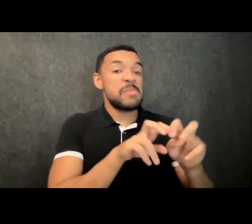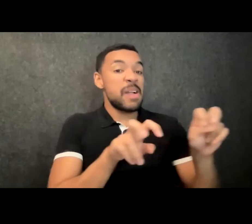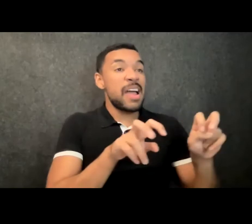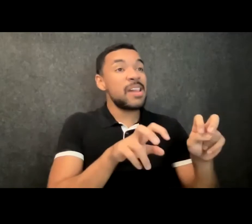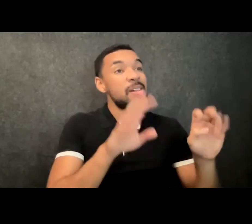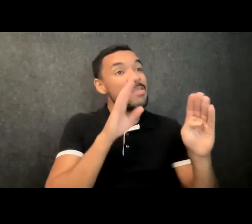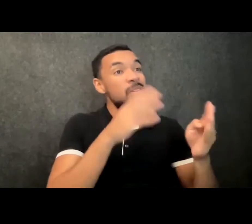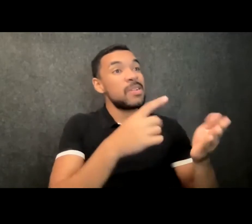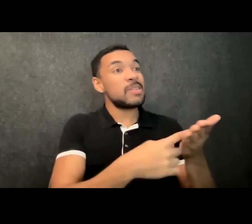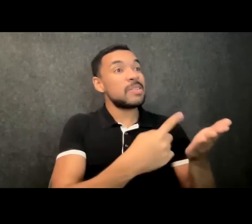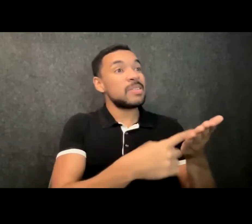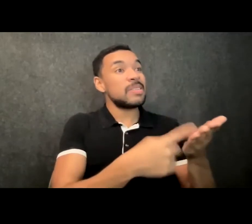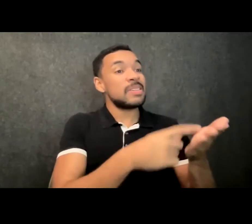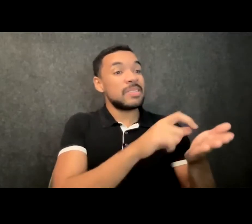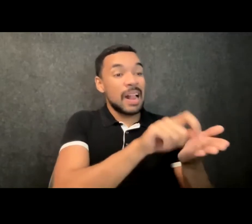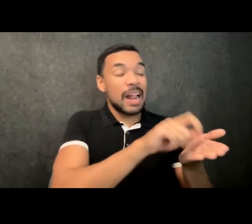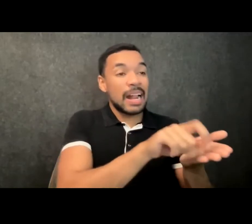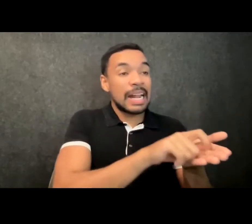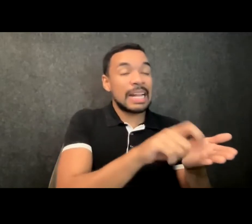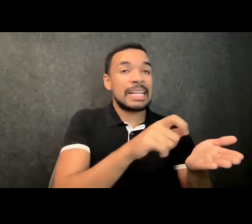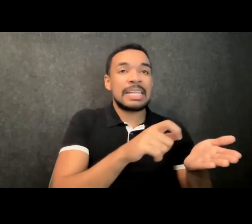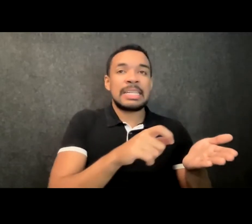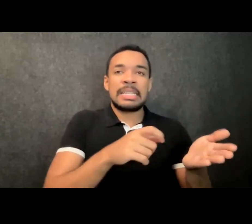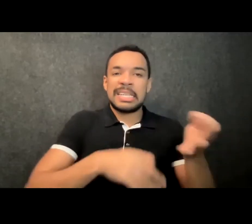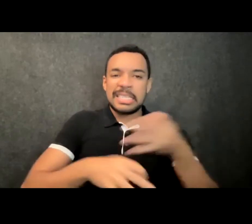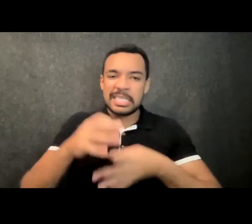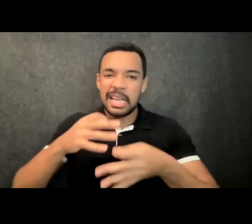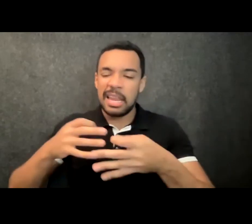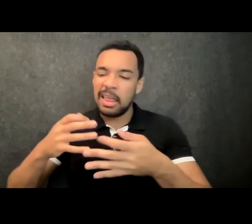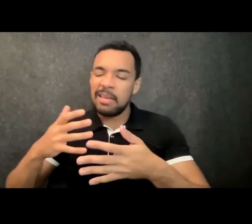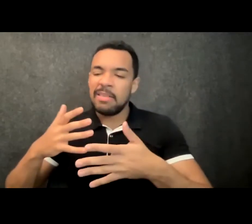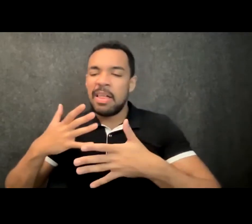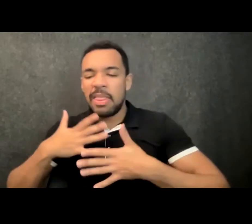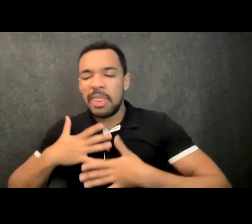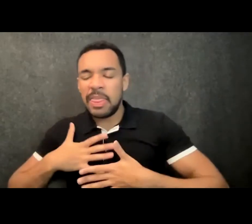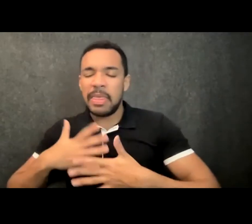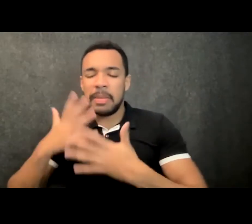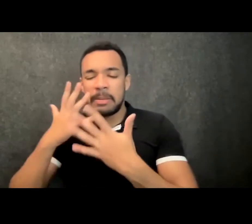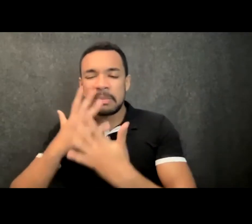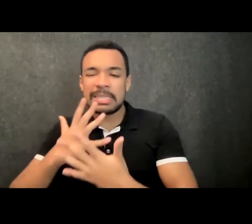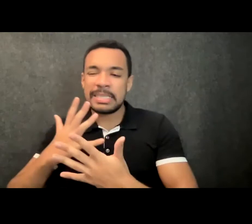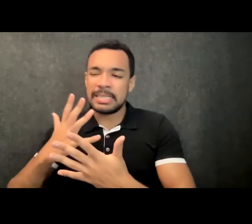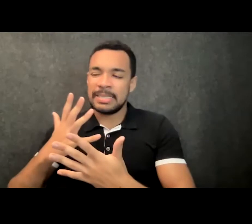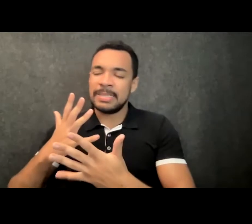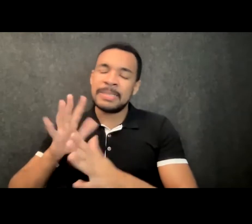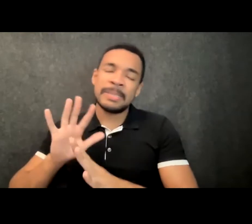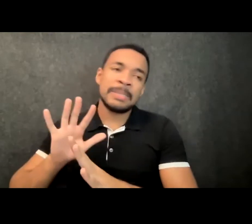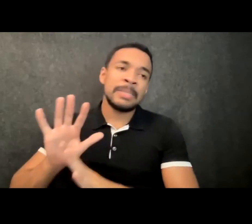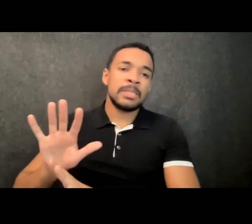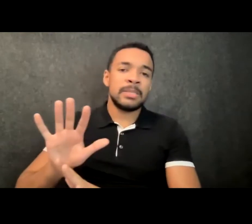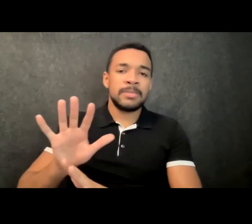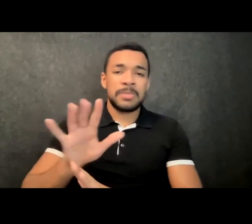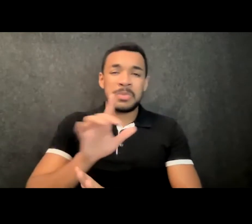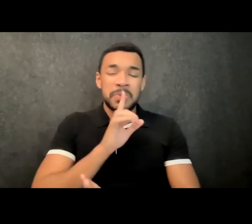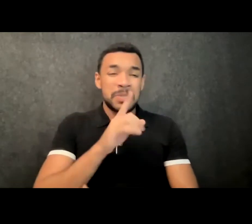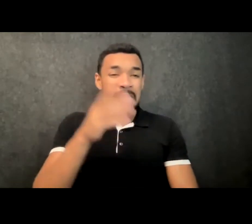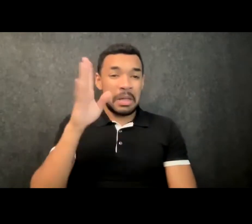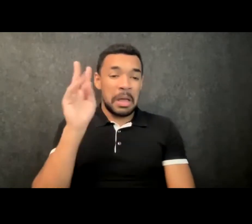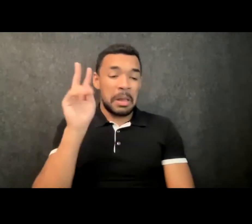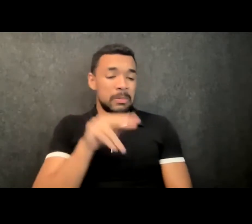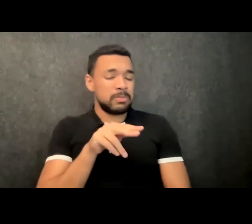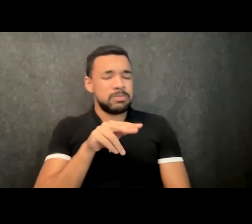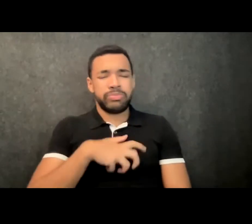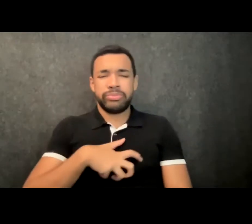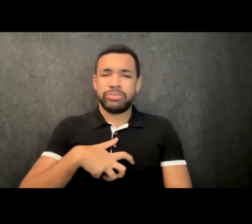of it was sort of an abomination in the eyes of God, if I believed, and in the eyes of every society I could think